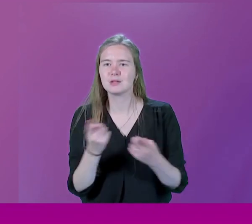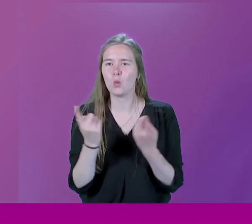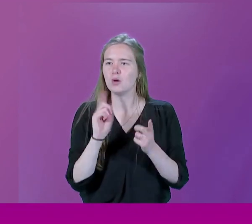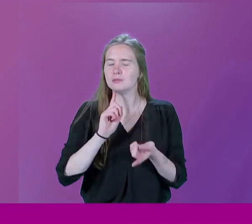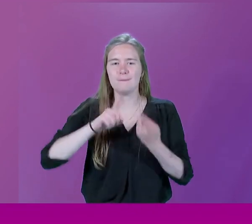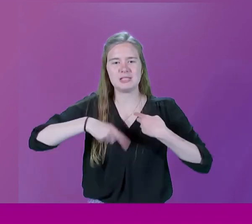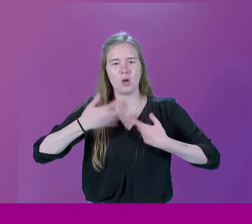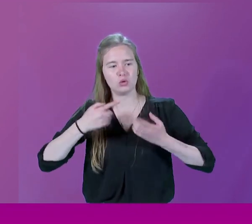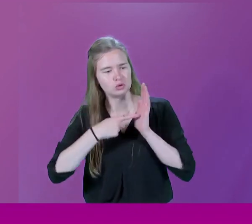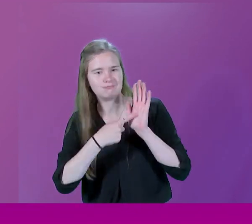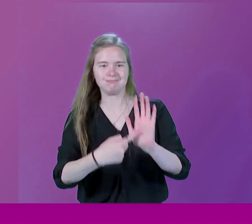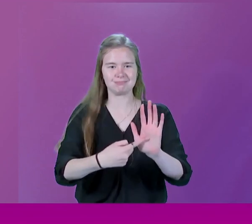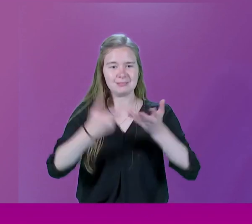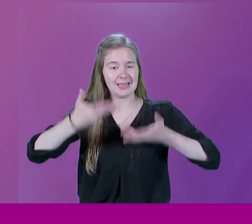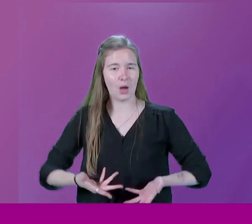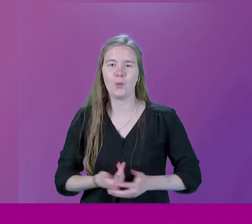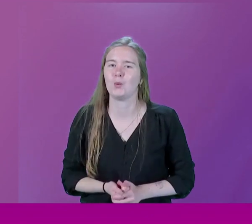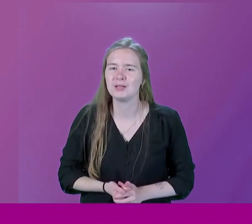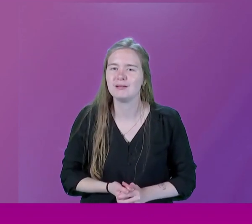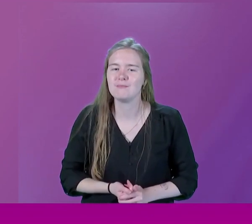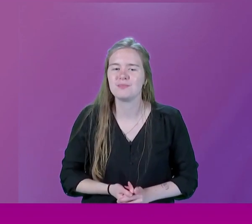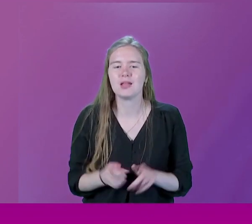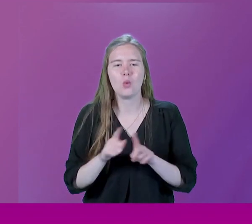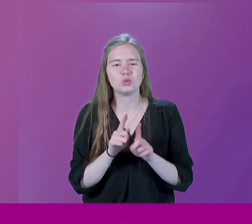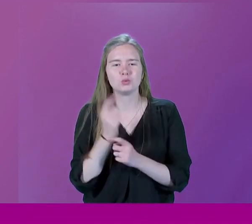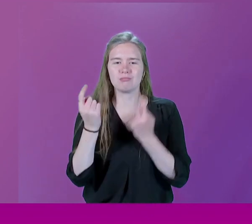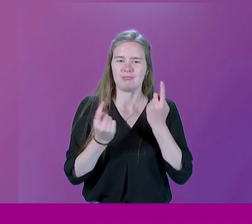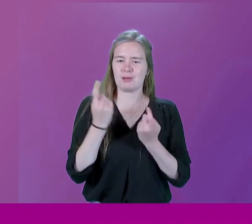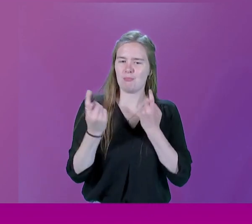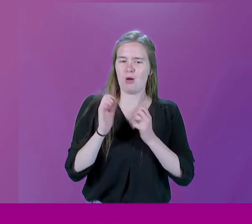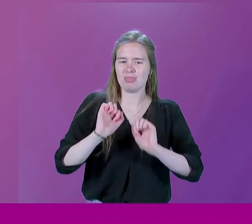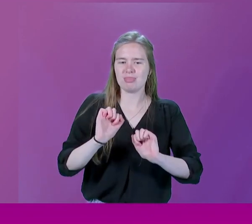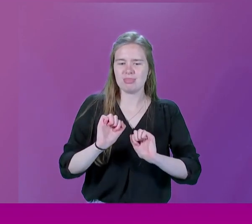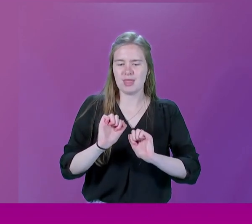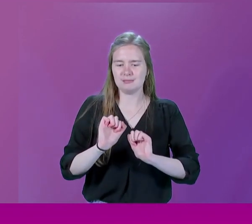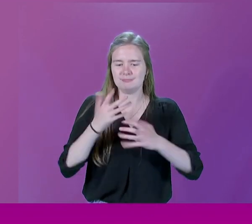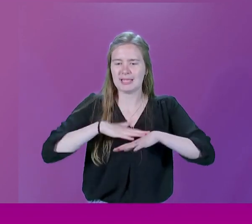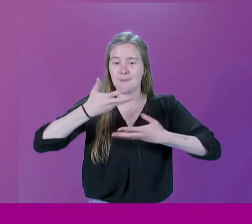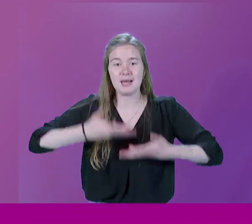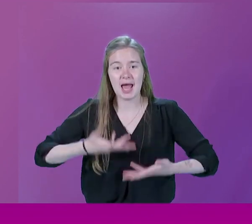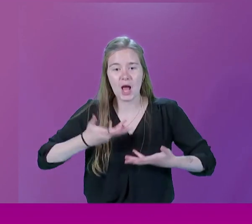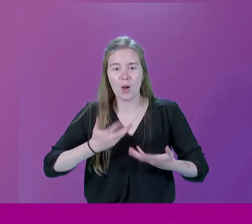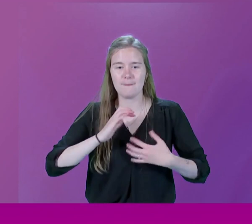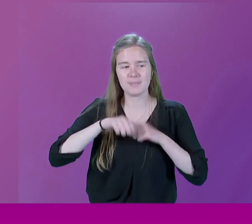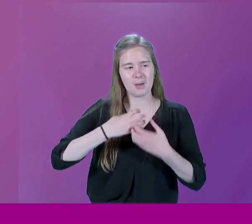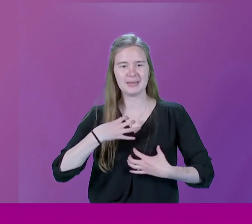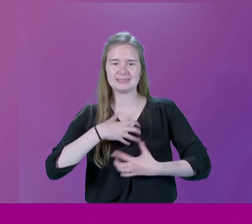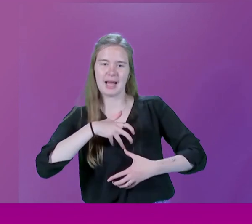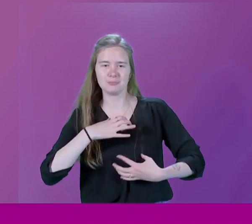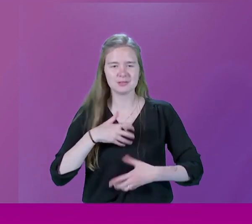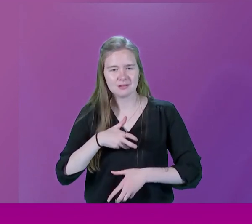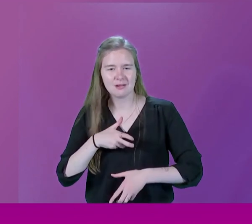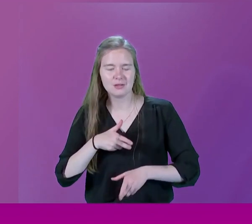message we want to put forward right now? And always thinking about the present and being adaptable